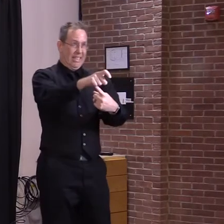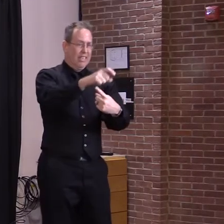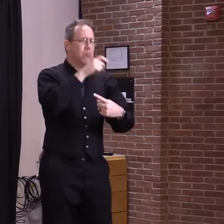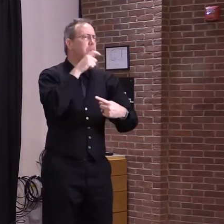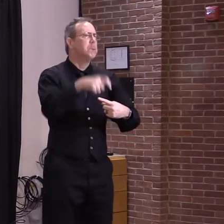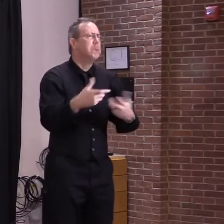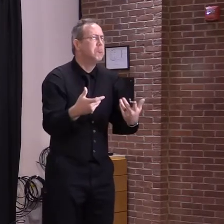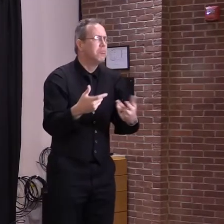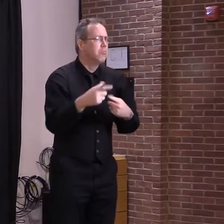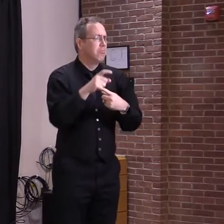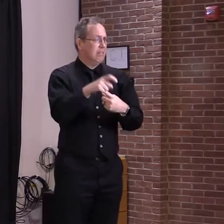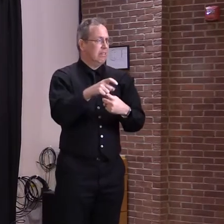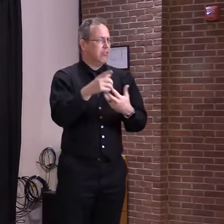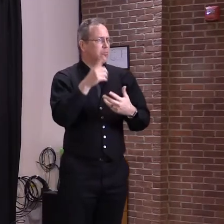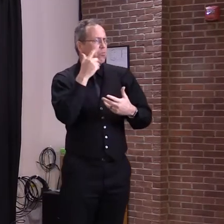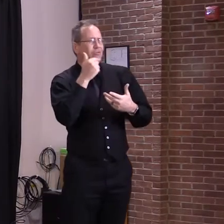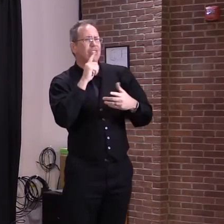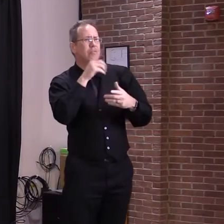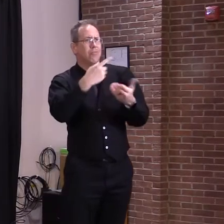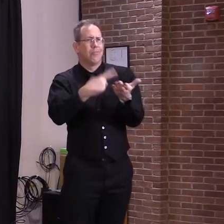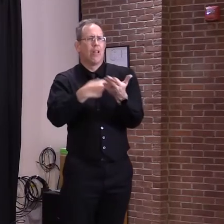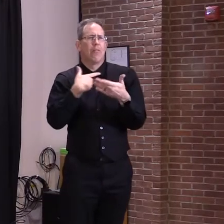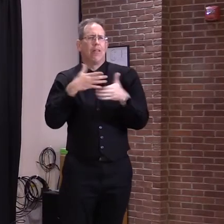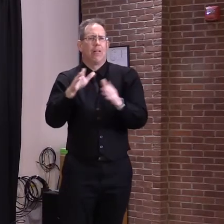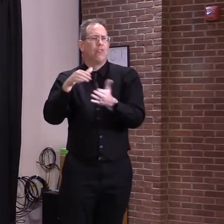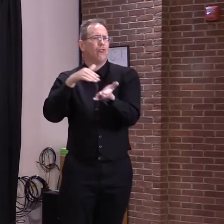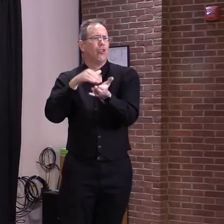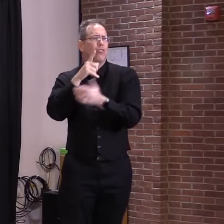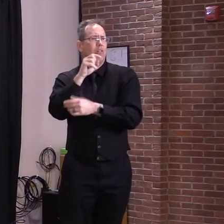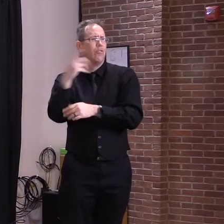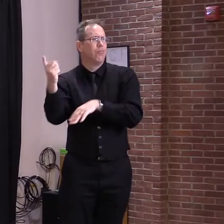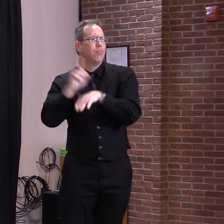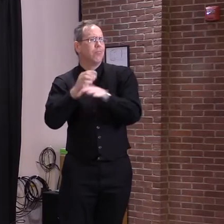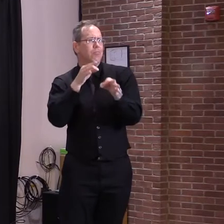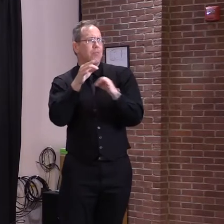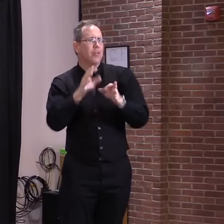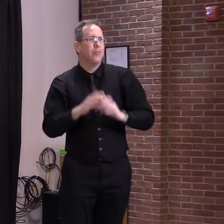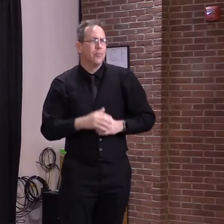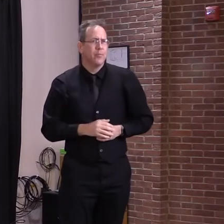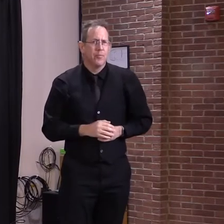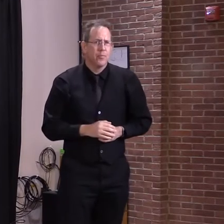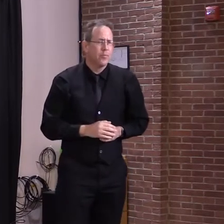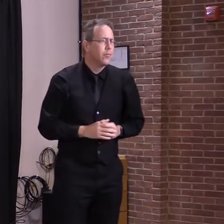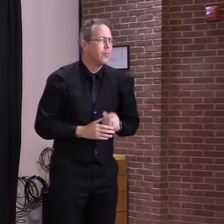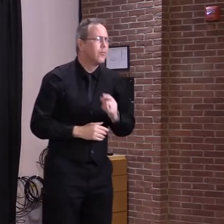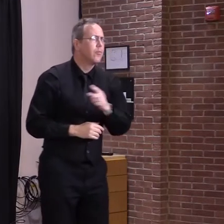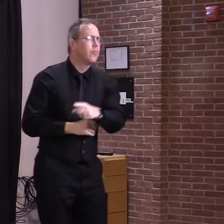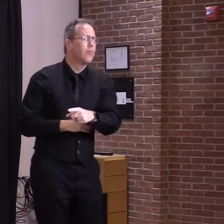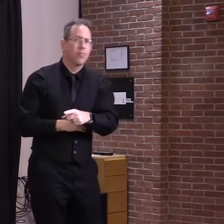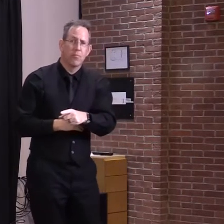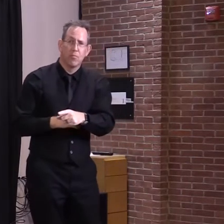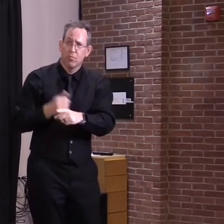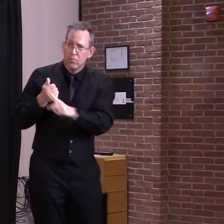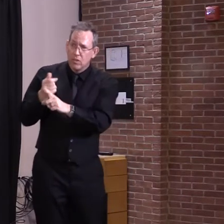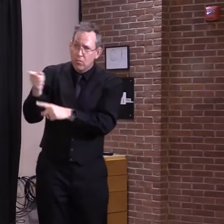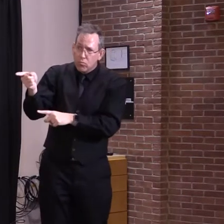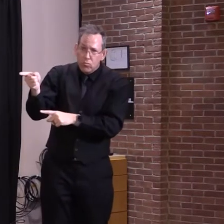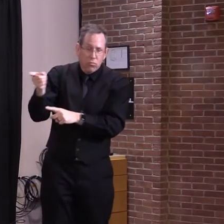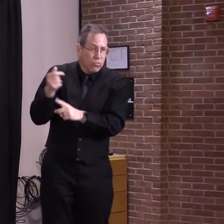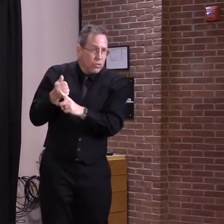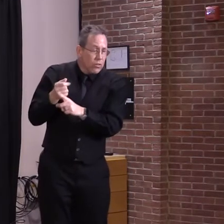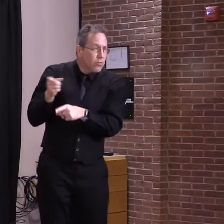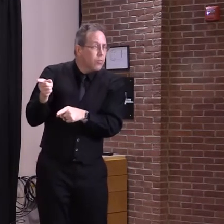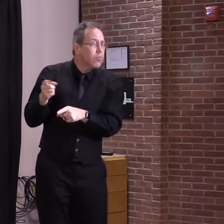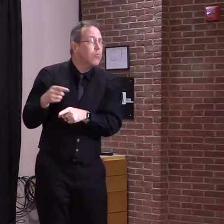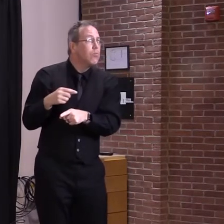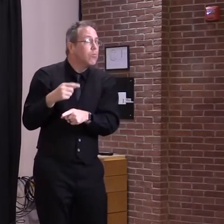Levine answer that further. So personally, you would wait for a couple of months because you think you would have better protection in the